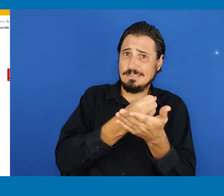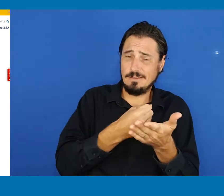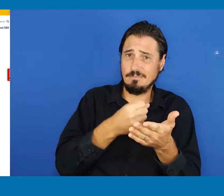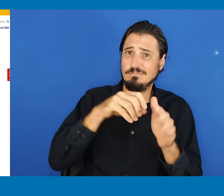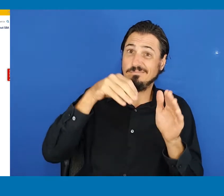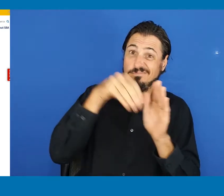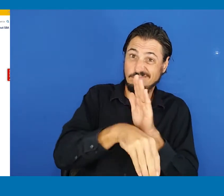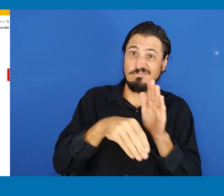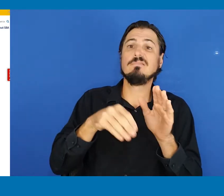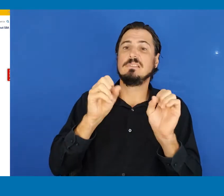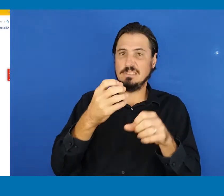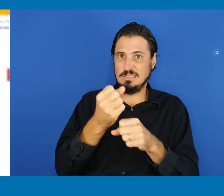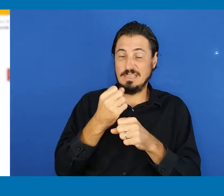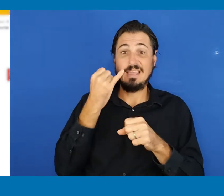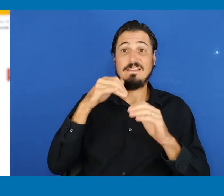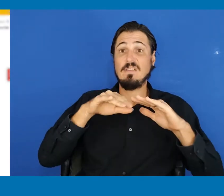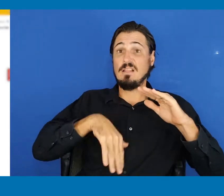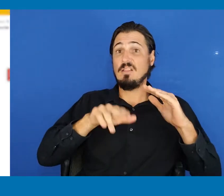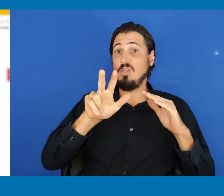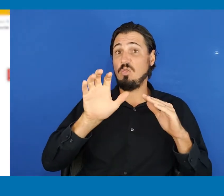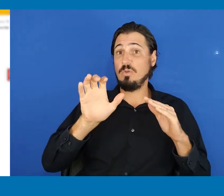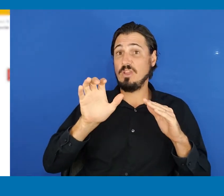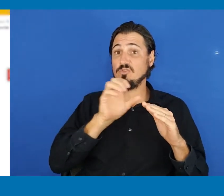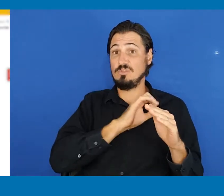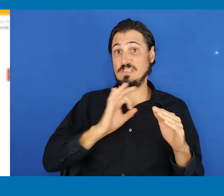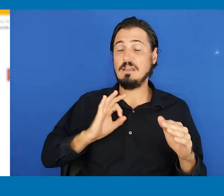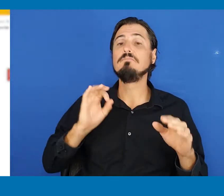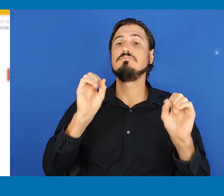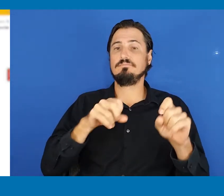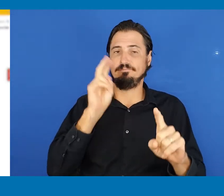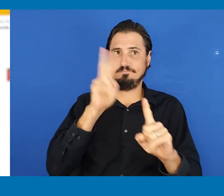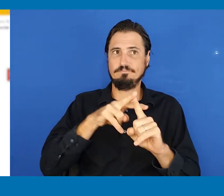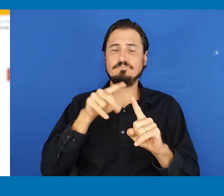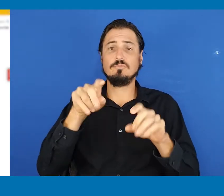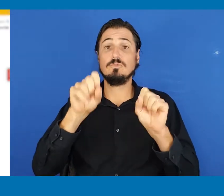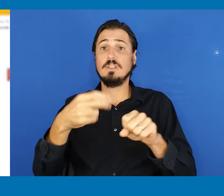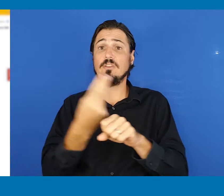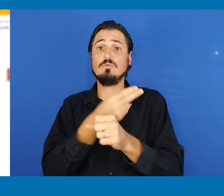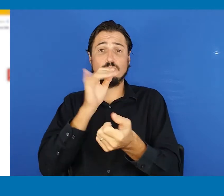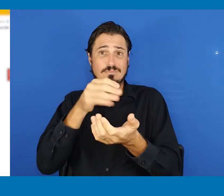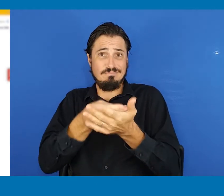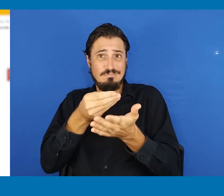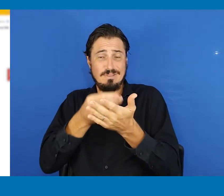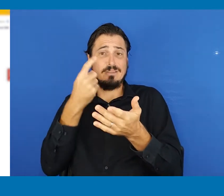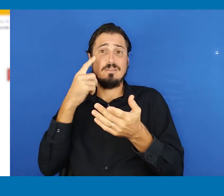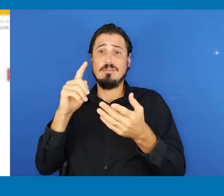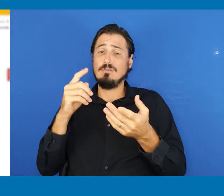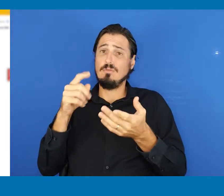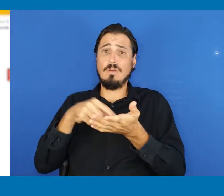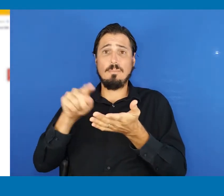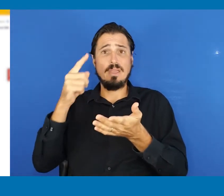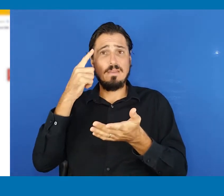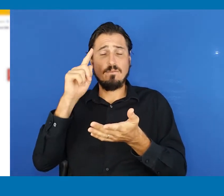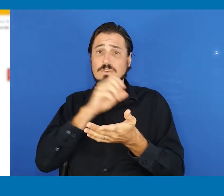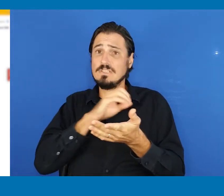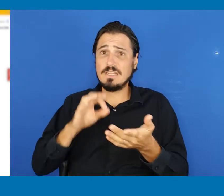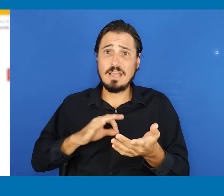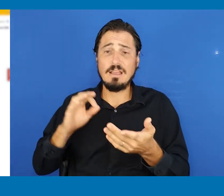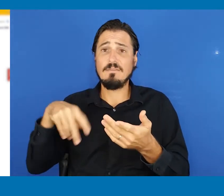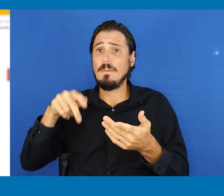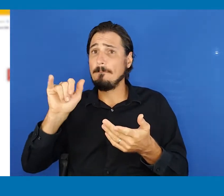with 300 or fewer employees are eligible to apply. The PPP loans can be used to cover payroll and other